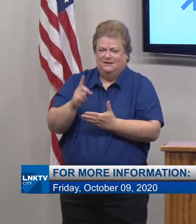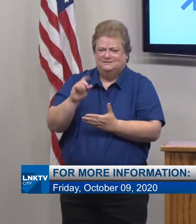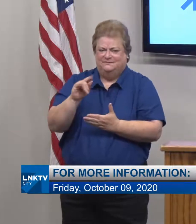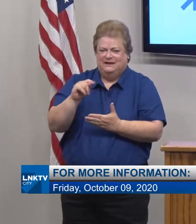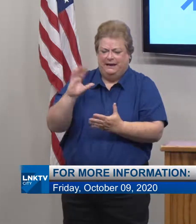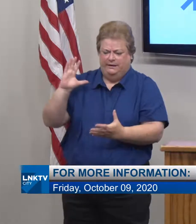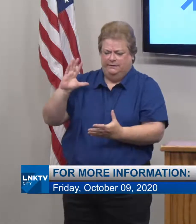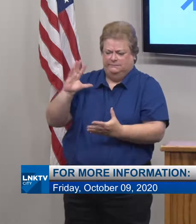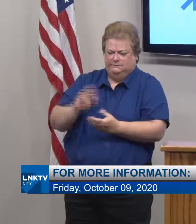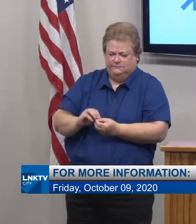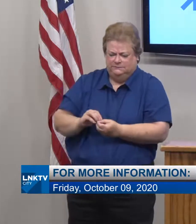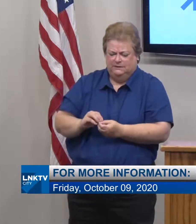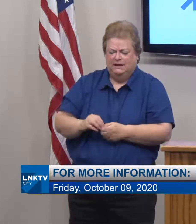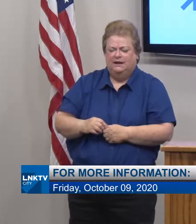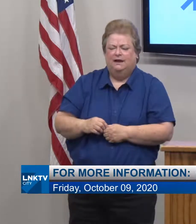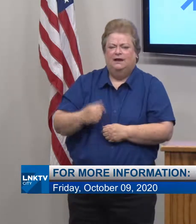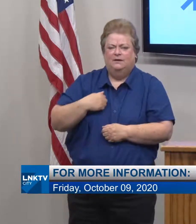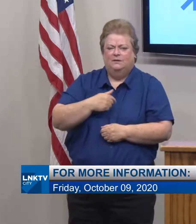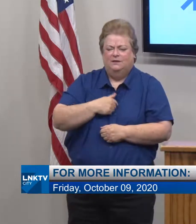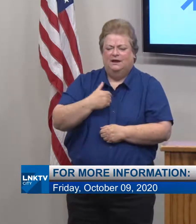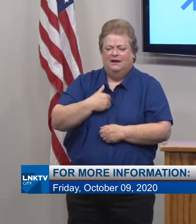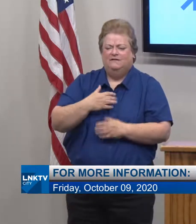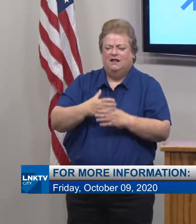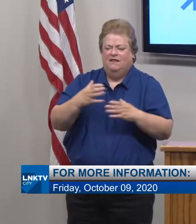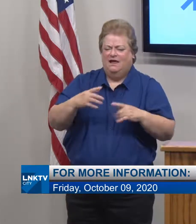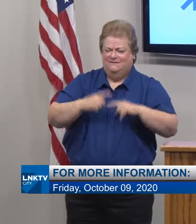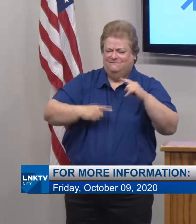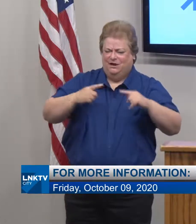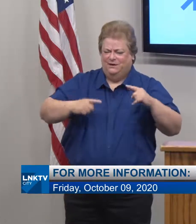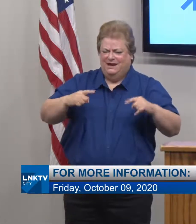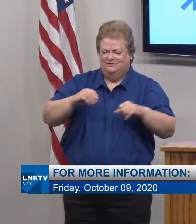lot of variation in the data that we receive. So